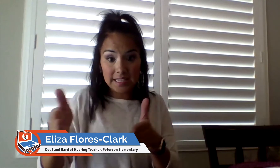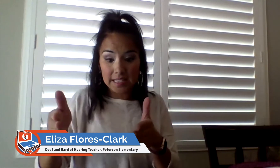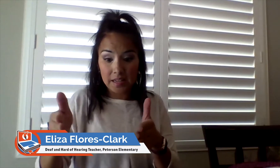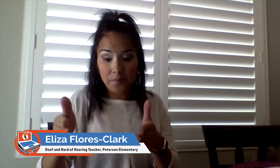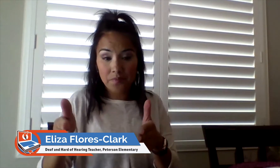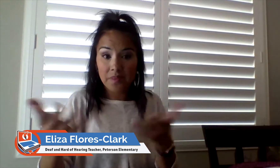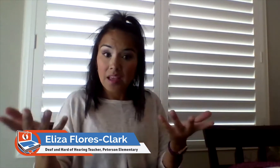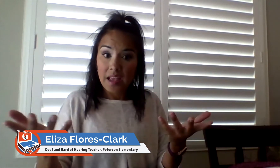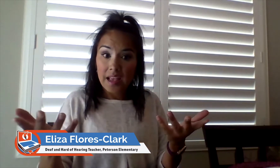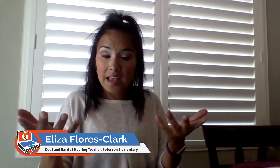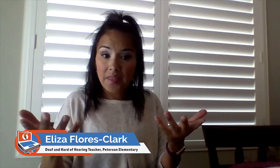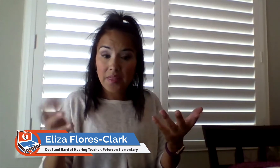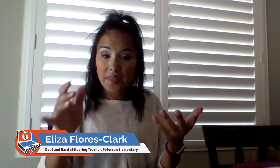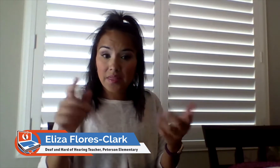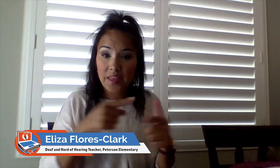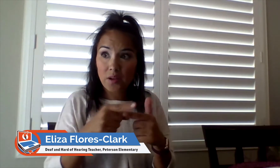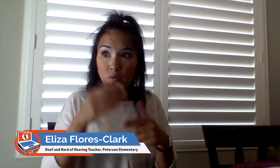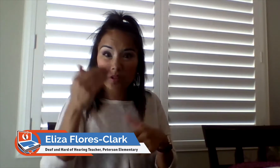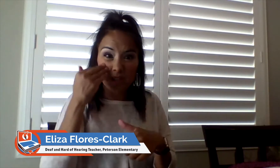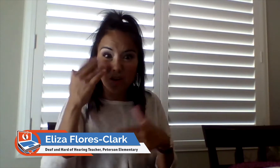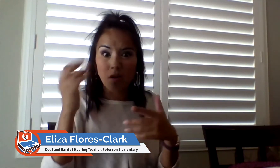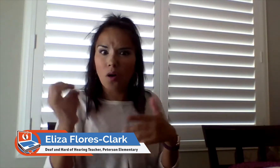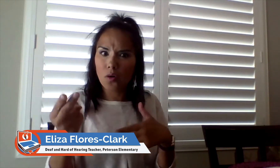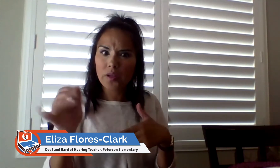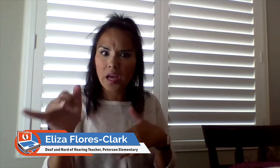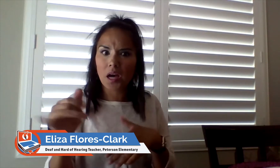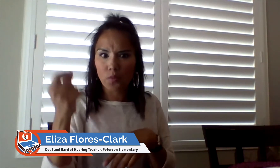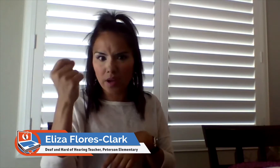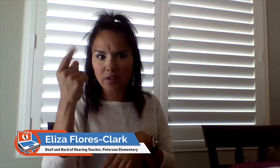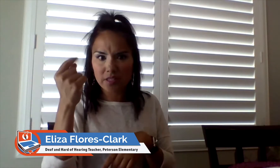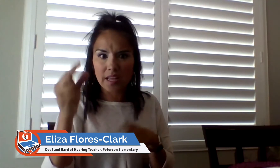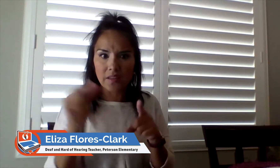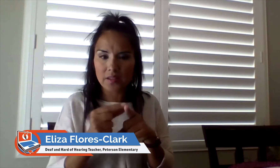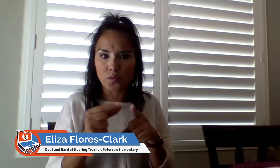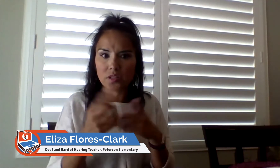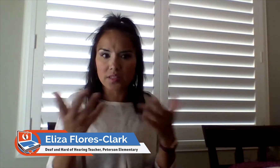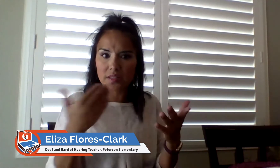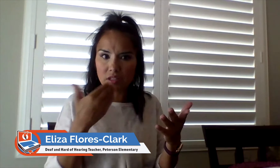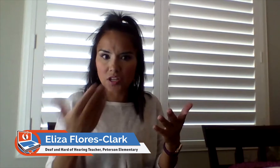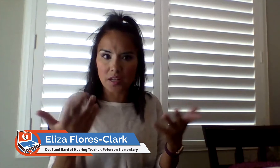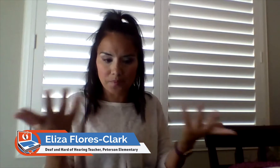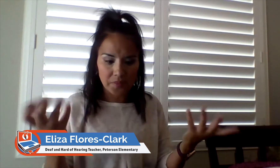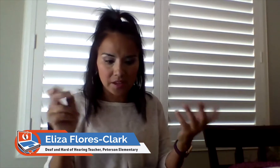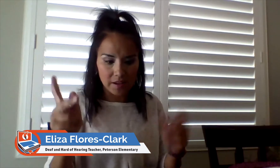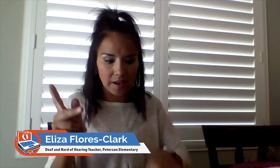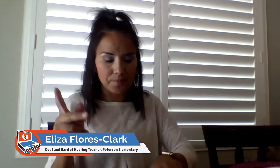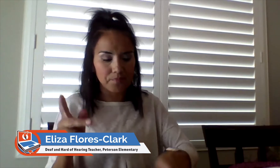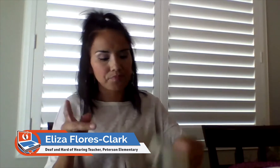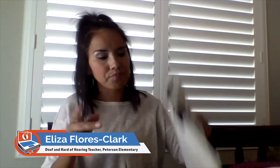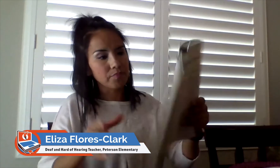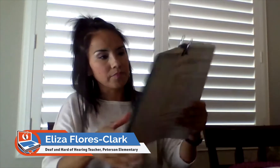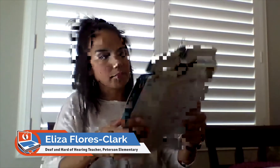lesson, and then we'll know, oh yeah, we understand these words. This is good. Okay.